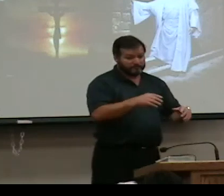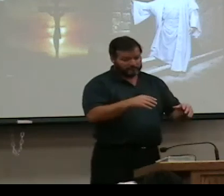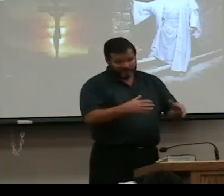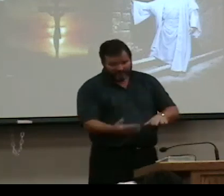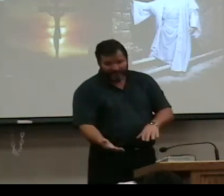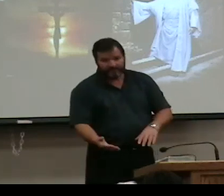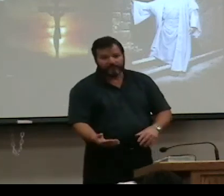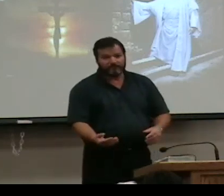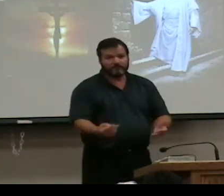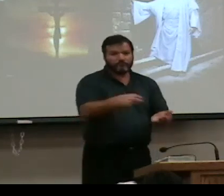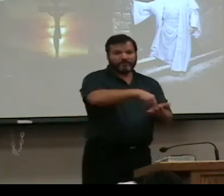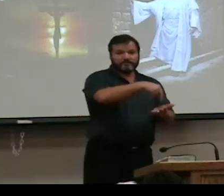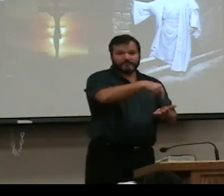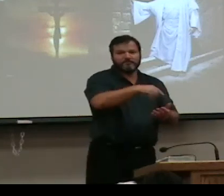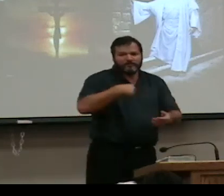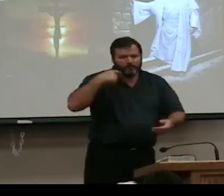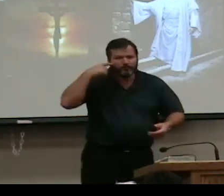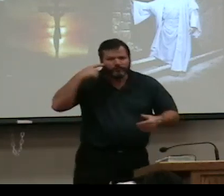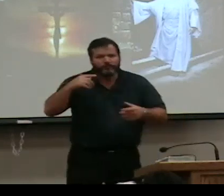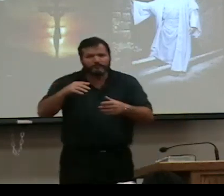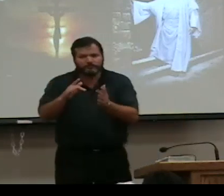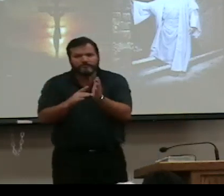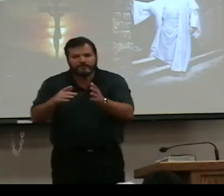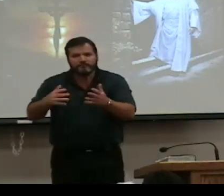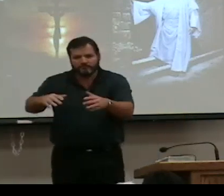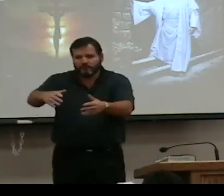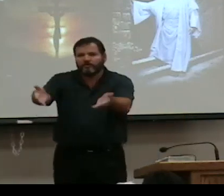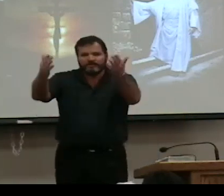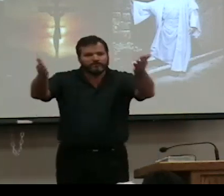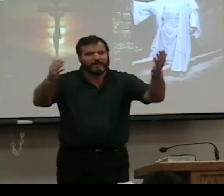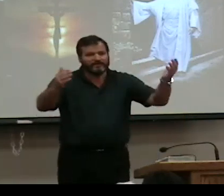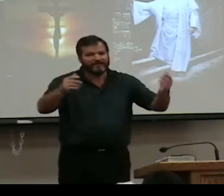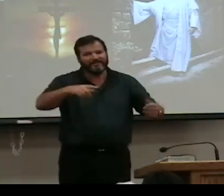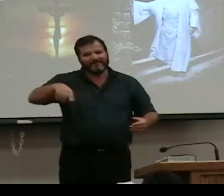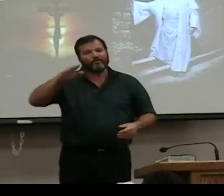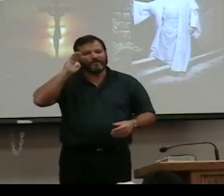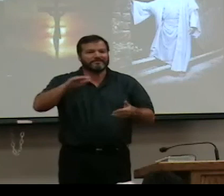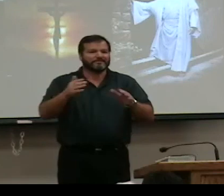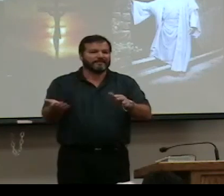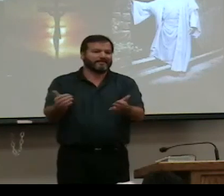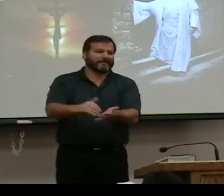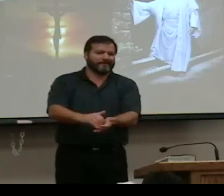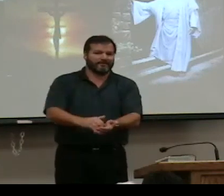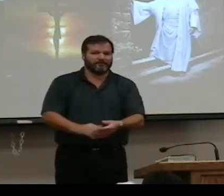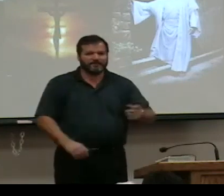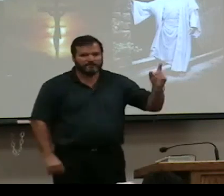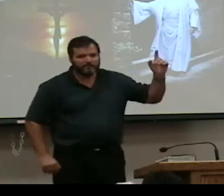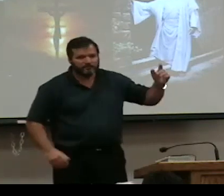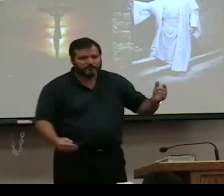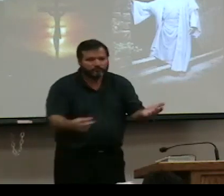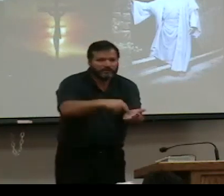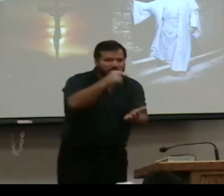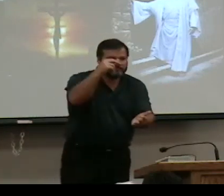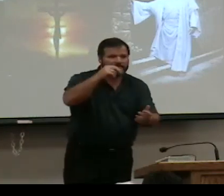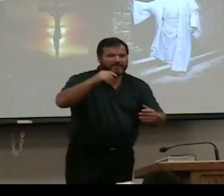Never heard of a dead man rising. I've heard of Jesus who raised others, but they died again. But this time,